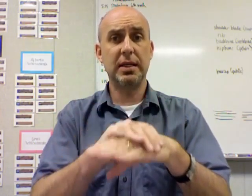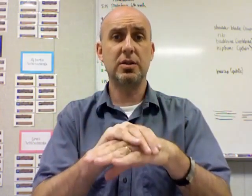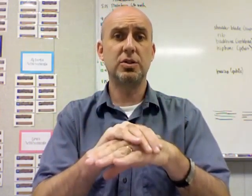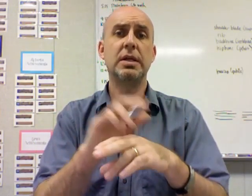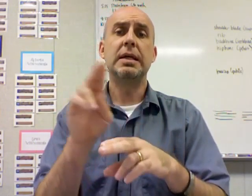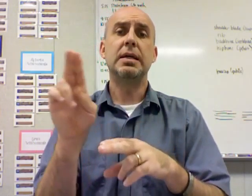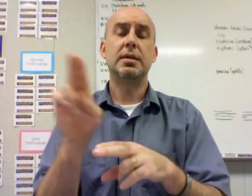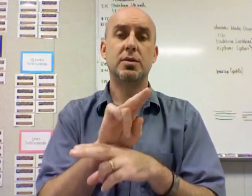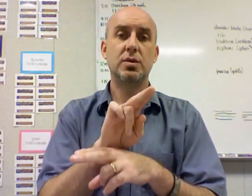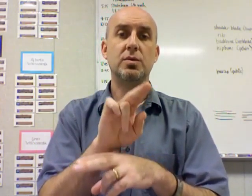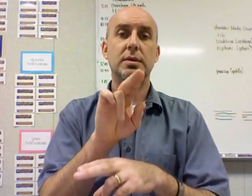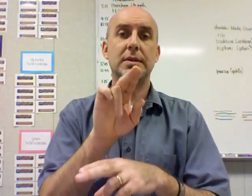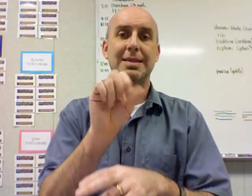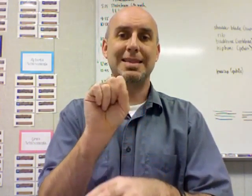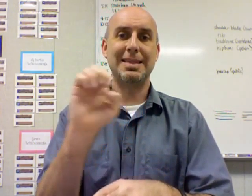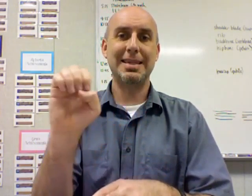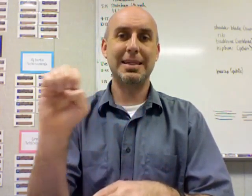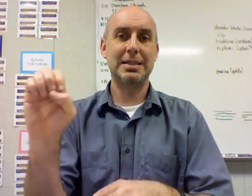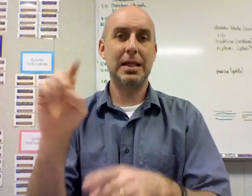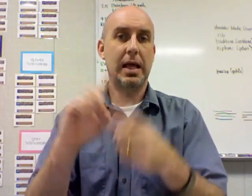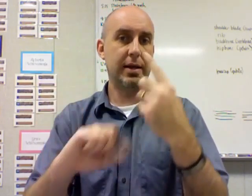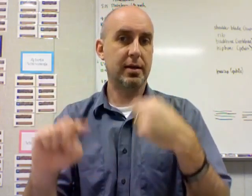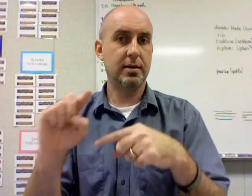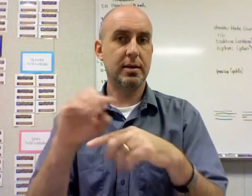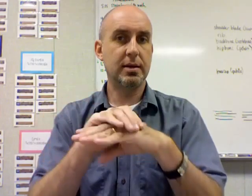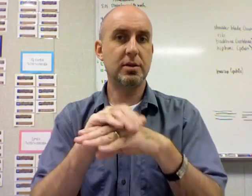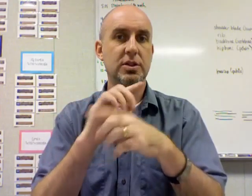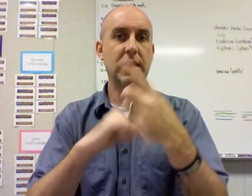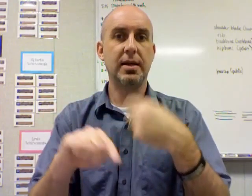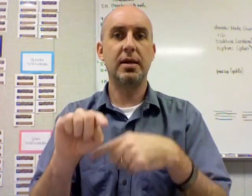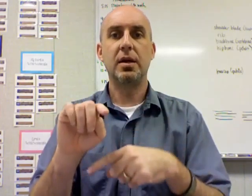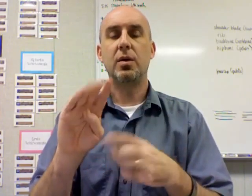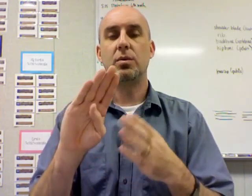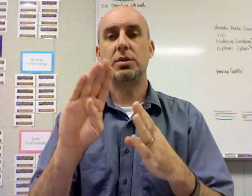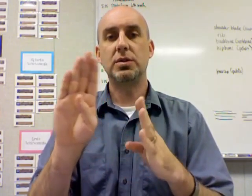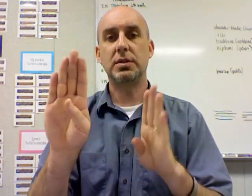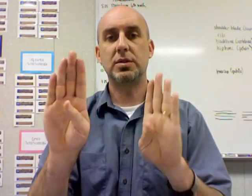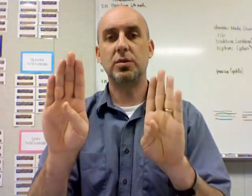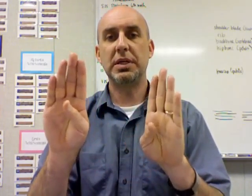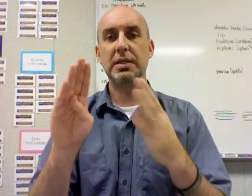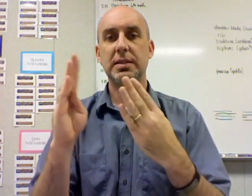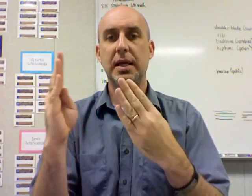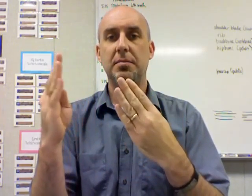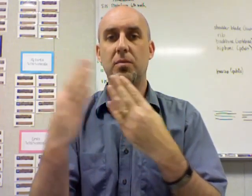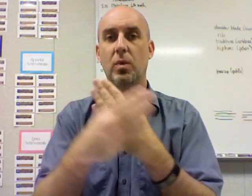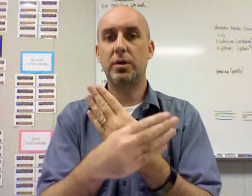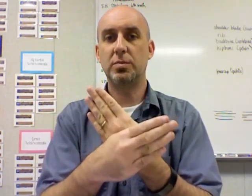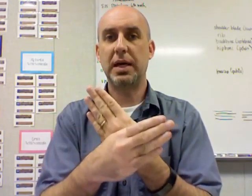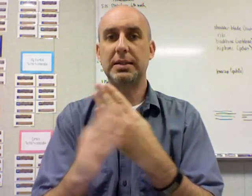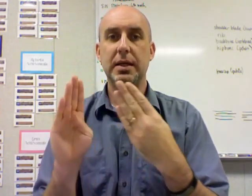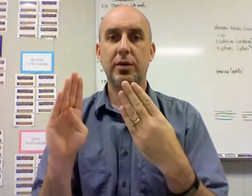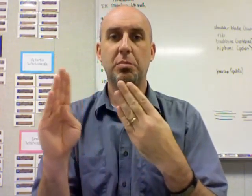English, is to use the C sign, the English sign, which is just two B's and one goes past the other.